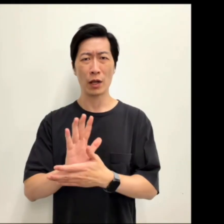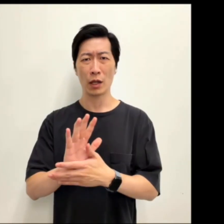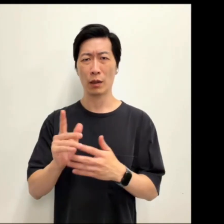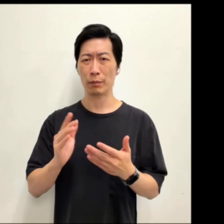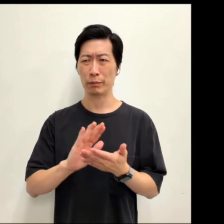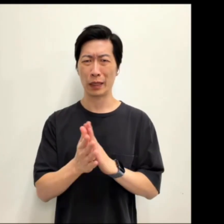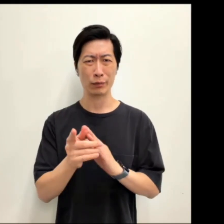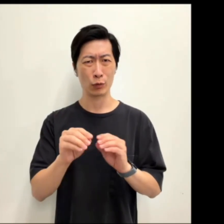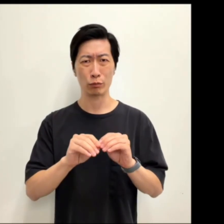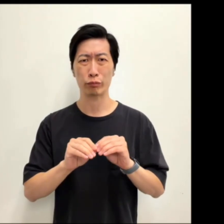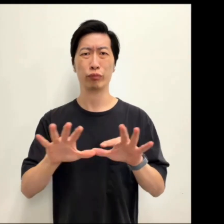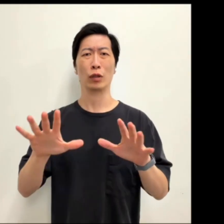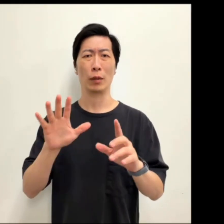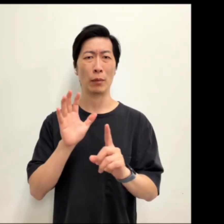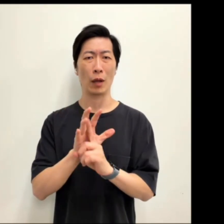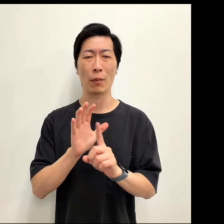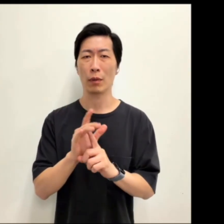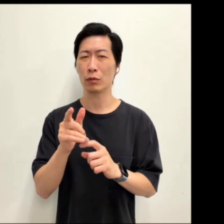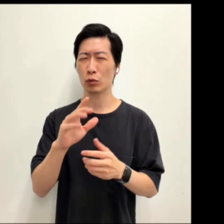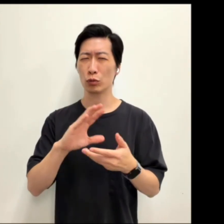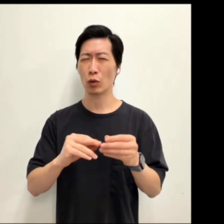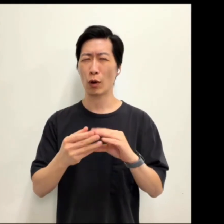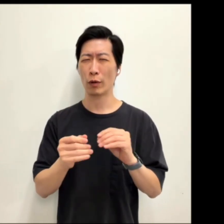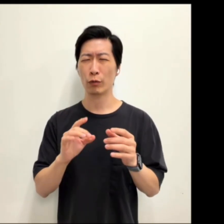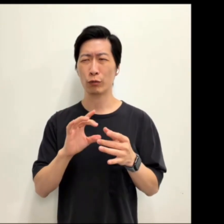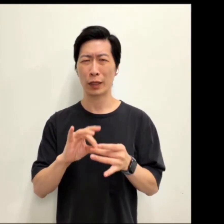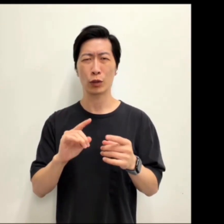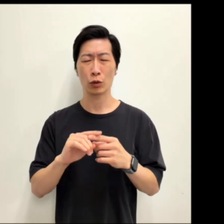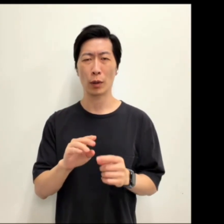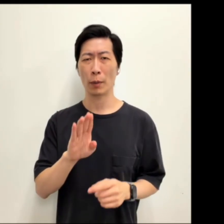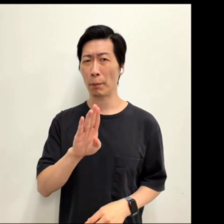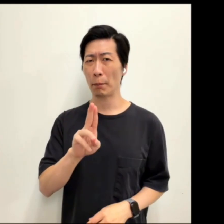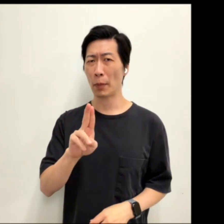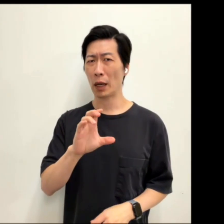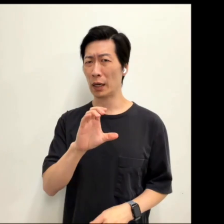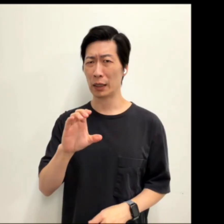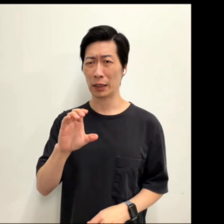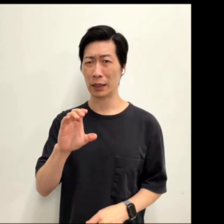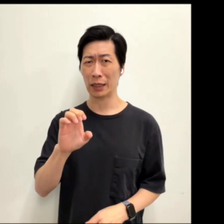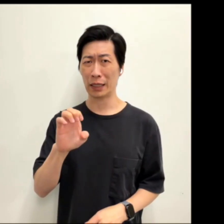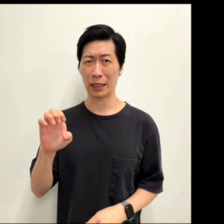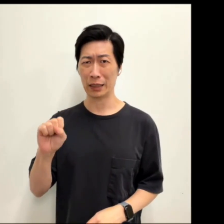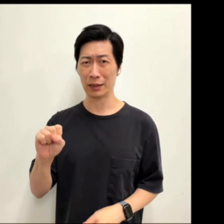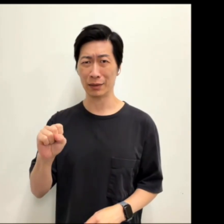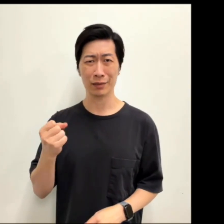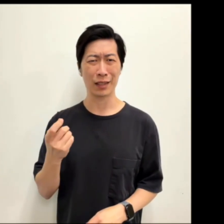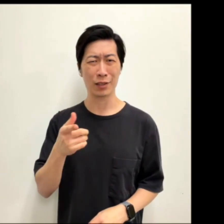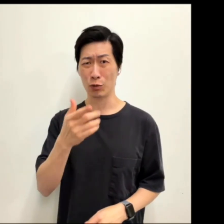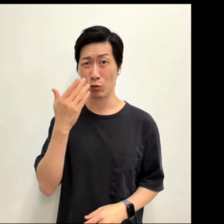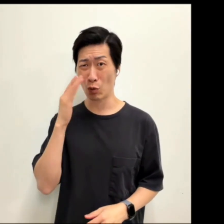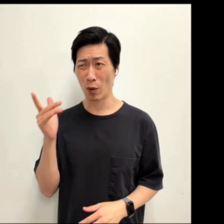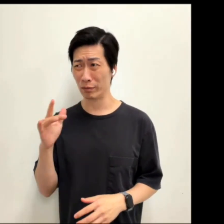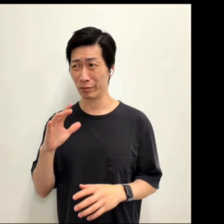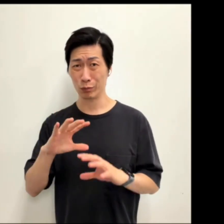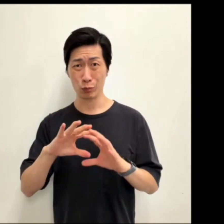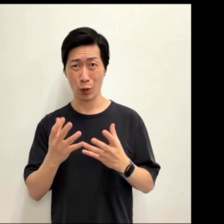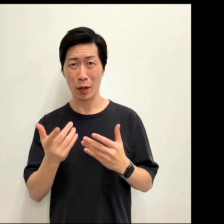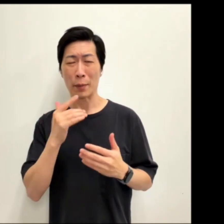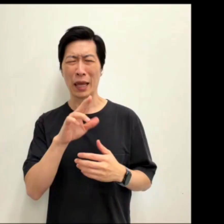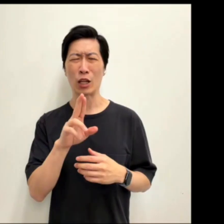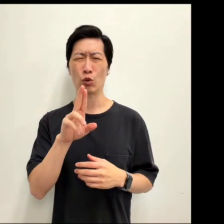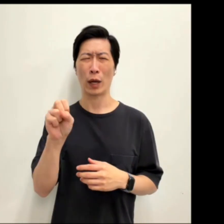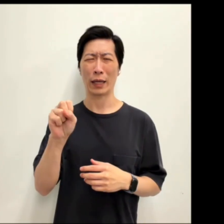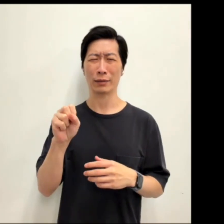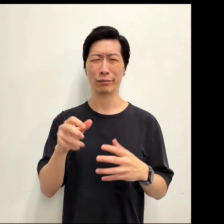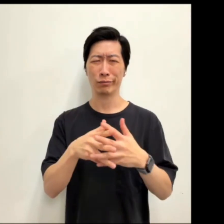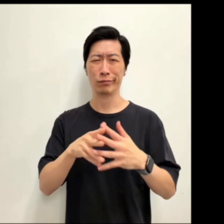I think one of the videos that made you go pretty viral was your story of Buc-ee's. Mm-hmm. We don't know what Buc-ee's is around the world. I think it's a US brand.